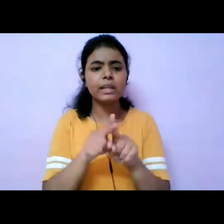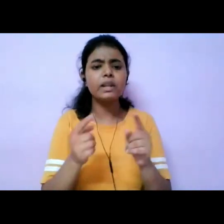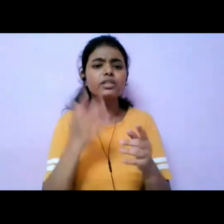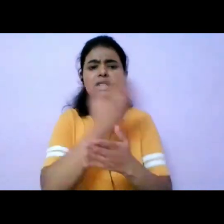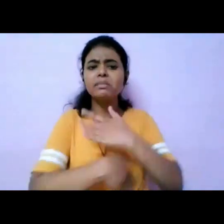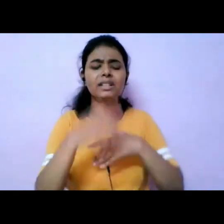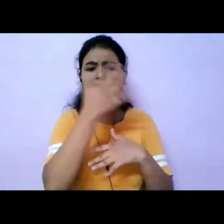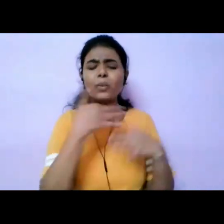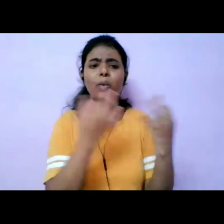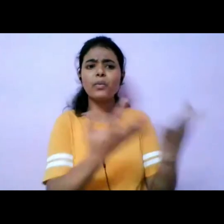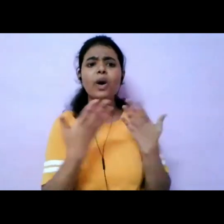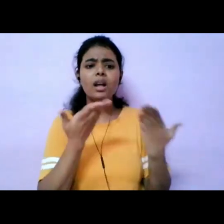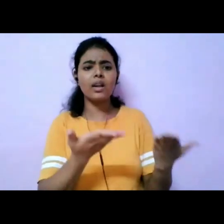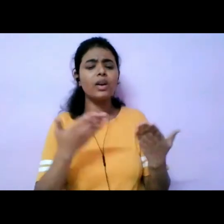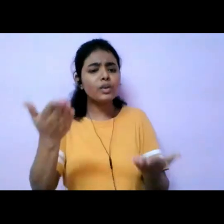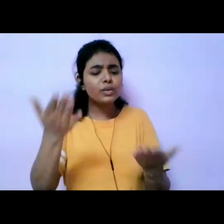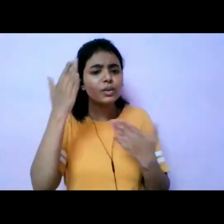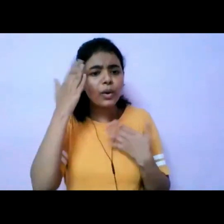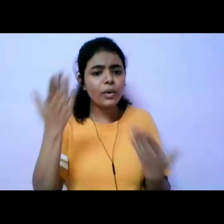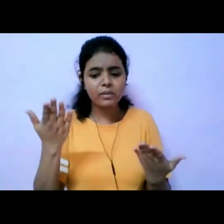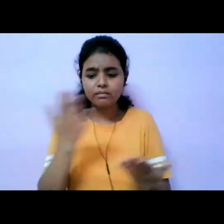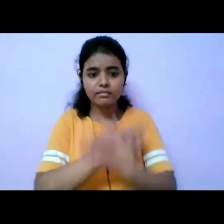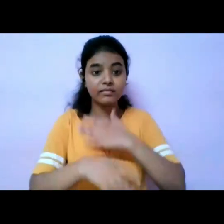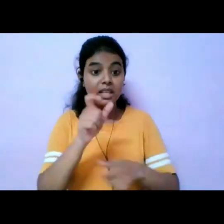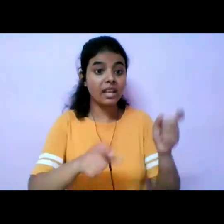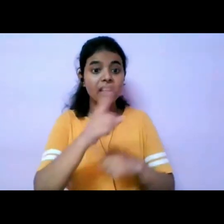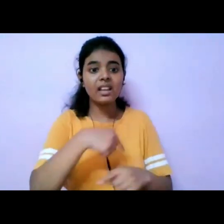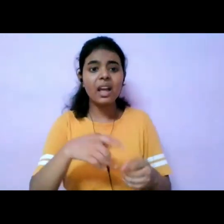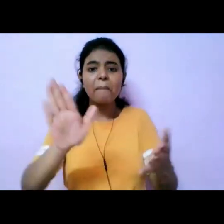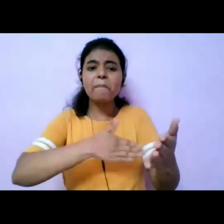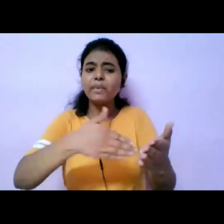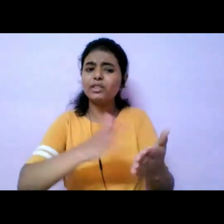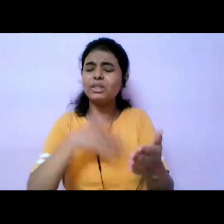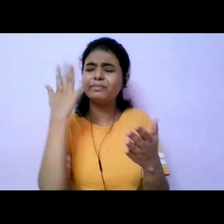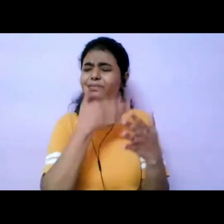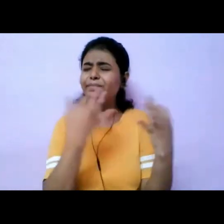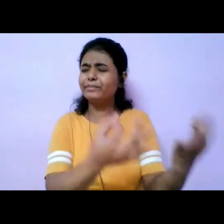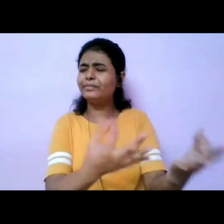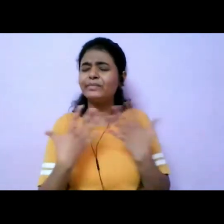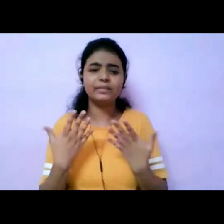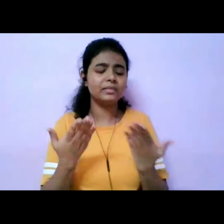because my God, you know, I mean, the disabled make great music, man.